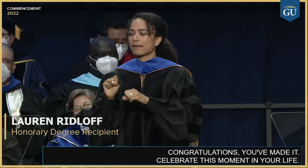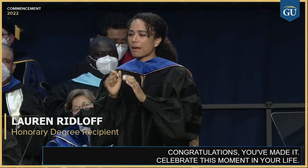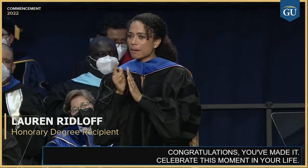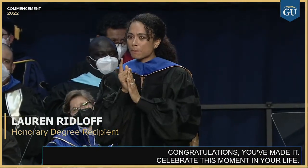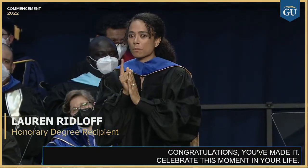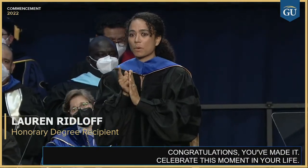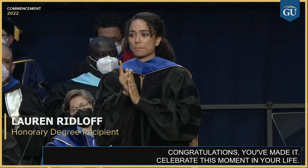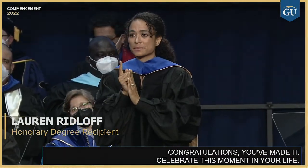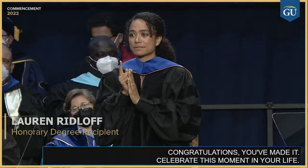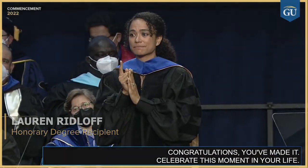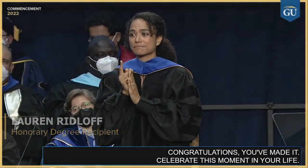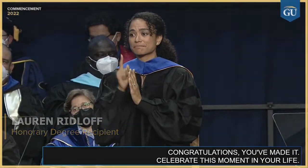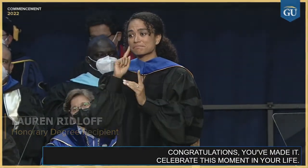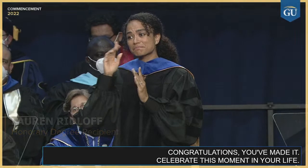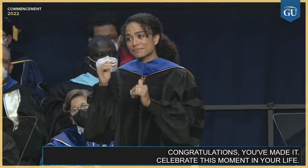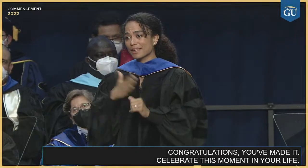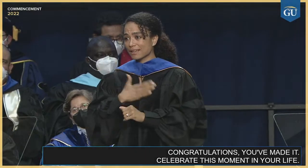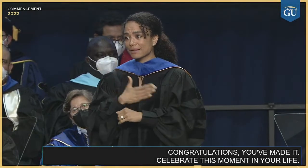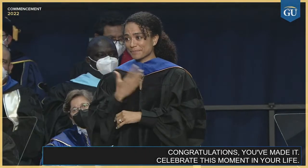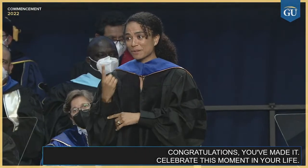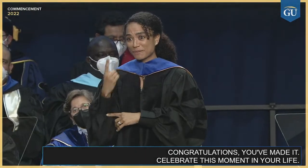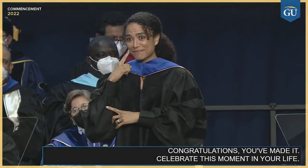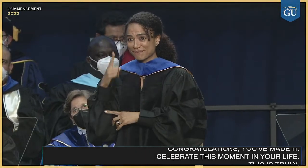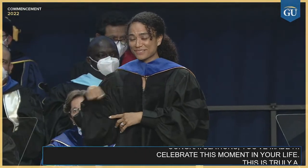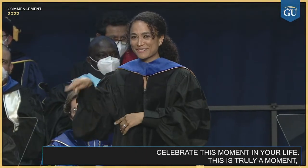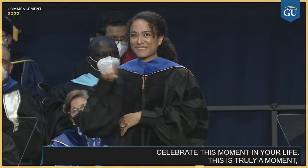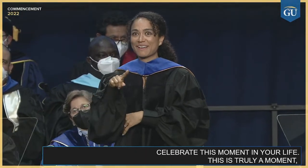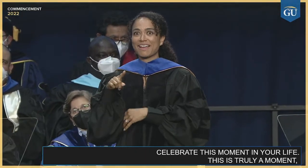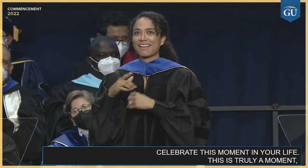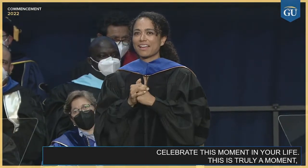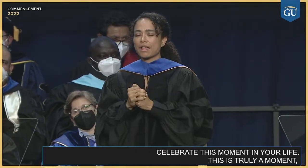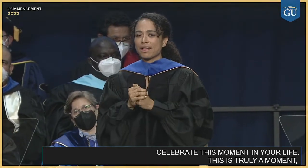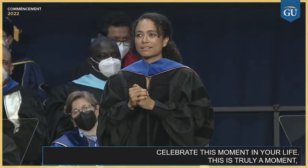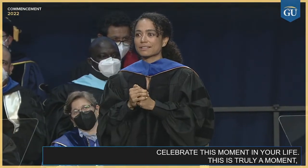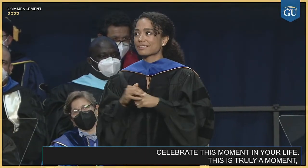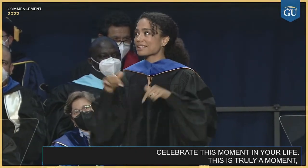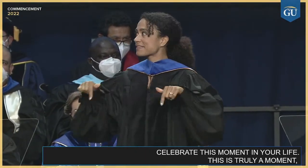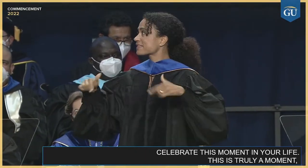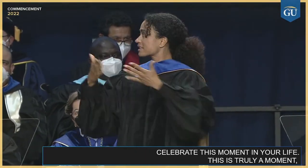This is truly a moment, hopefully a happy moment for you.